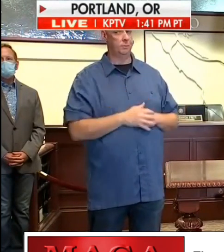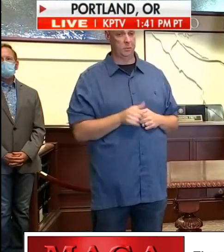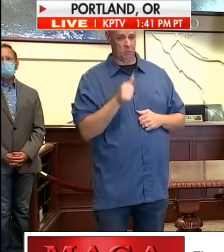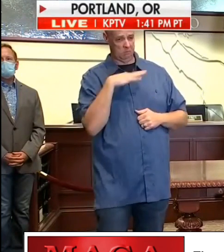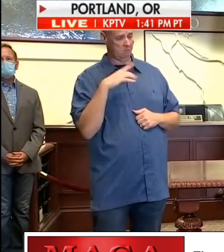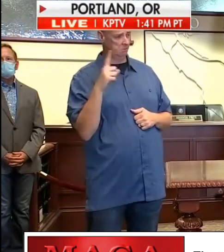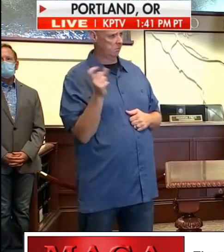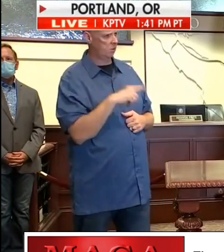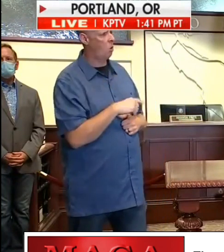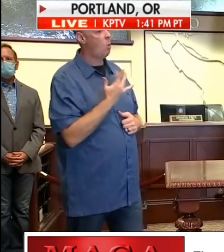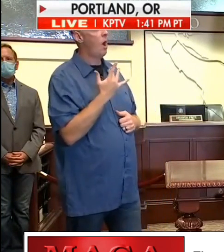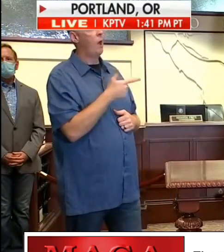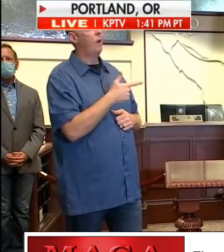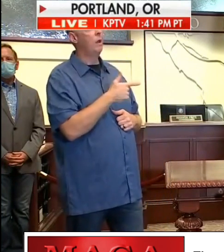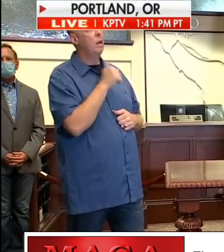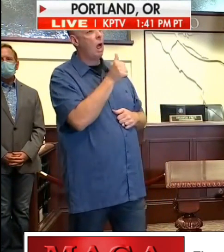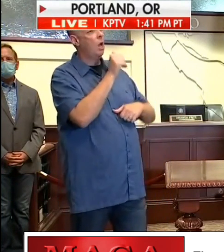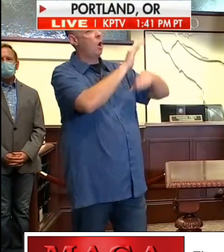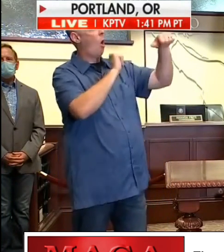reason not to call it? What's the